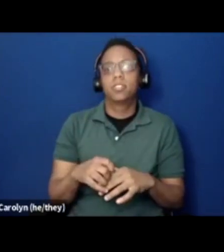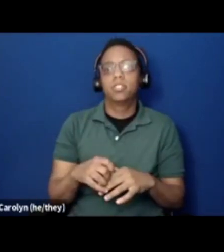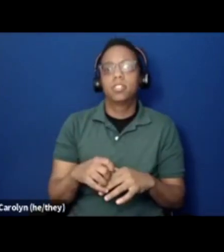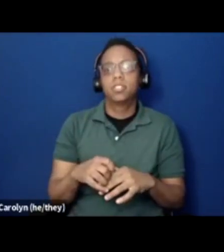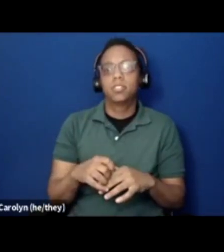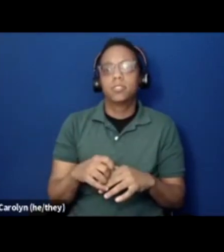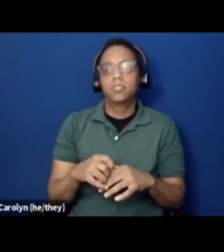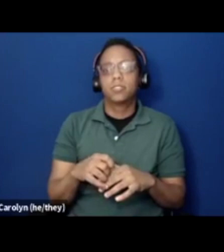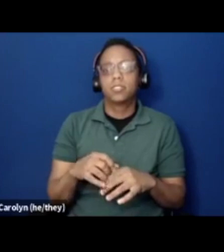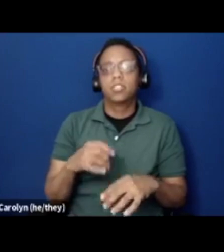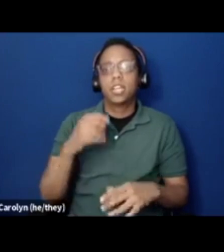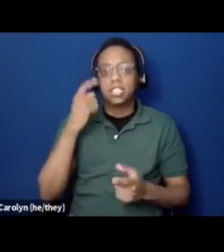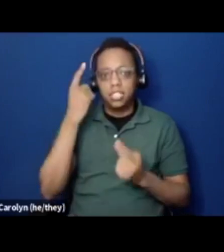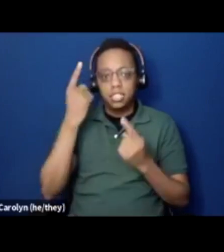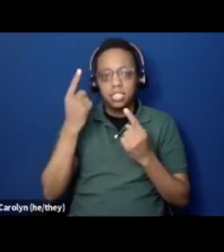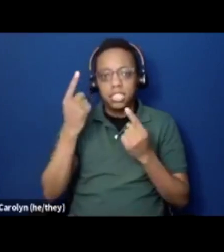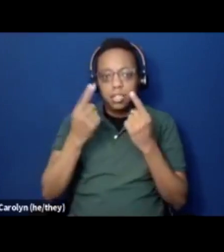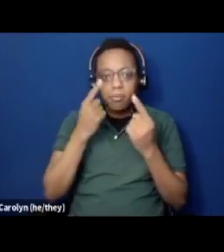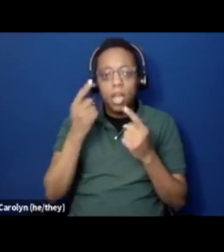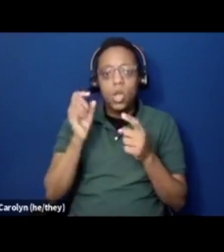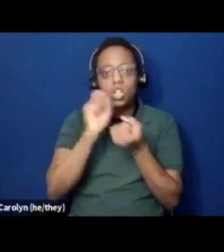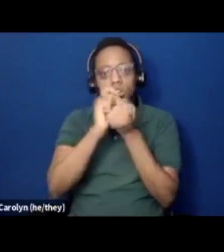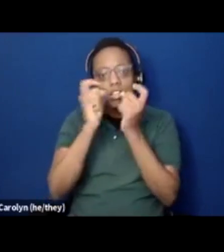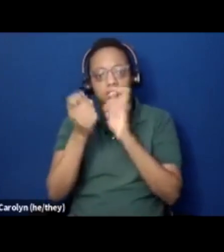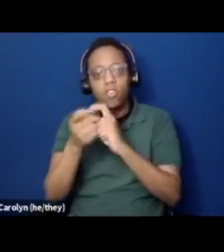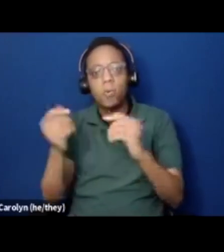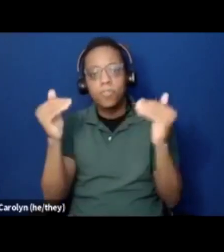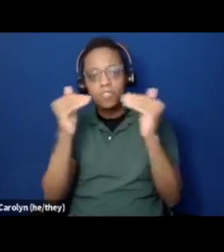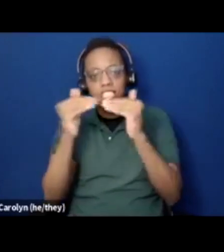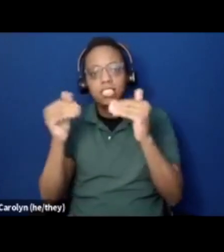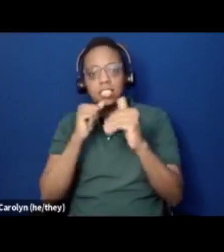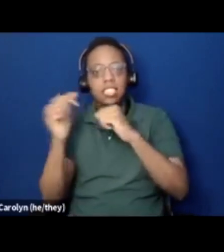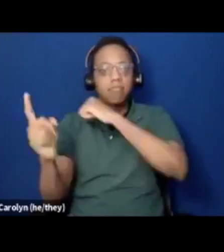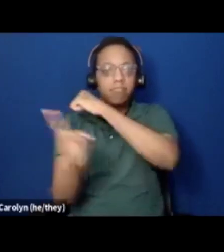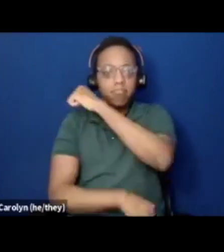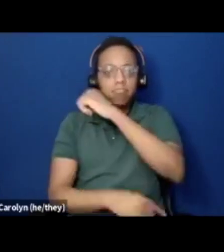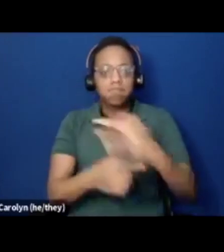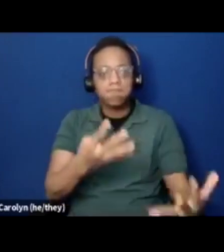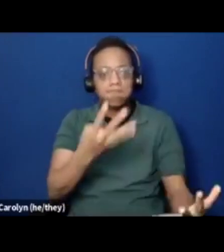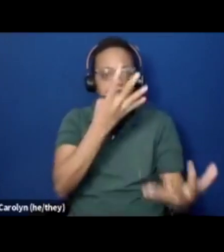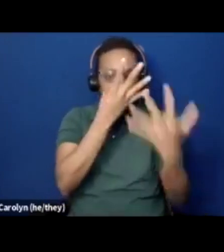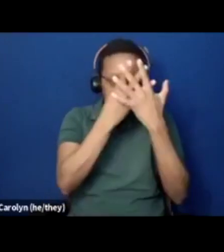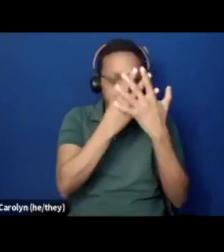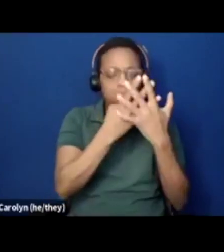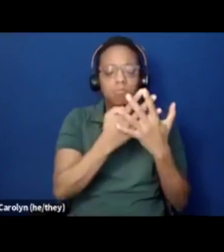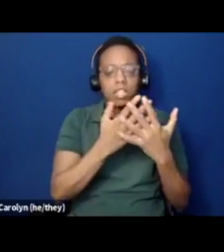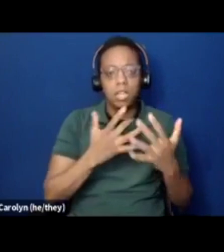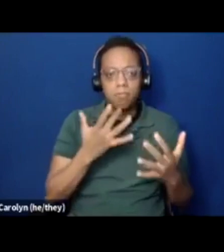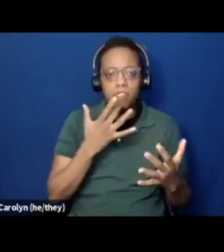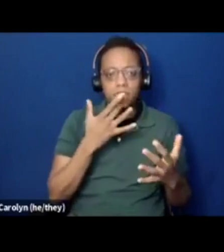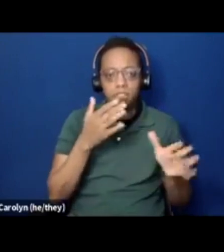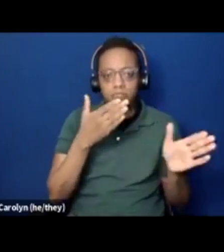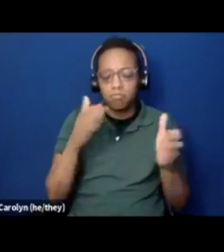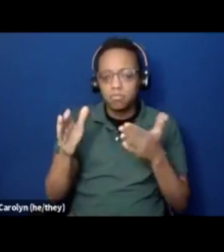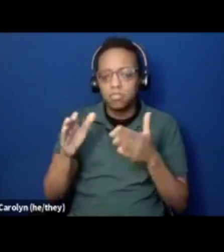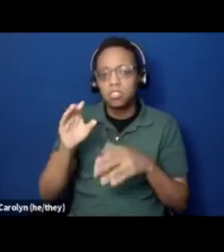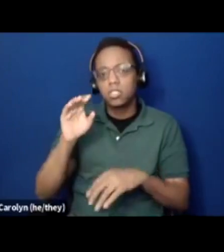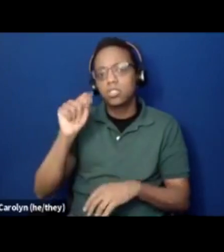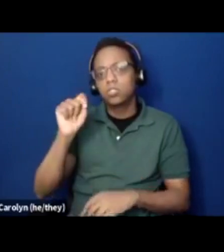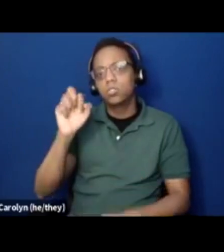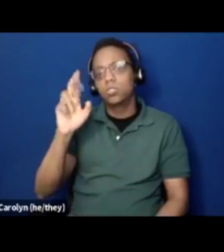instead of like punitive or prisons and jails. So any